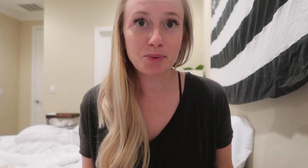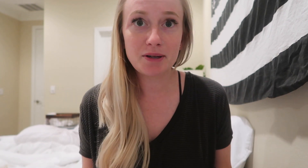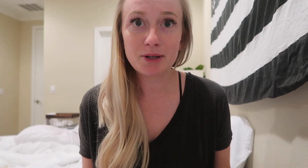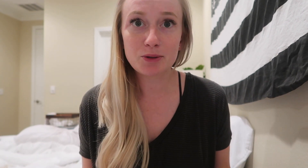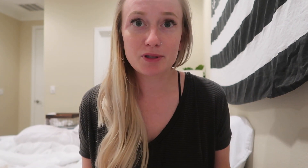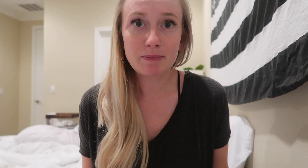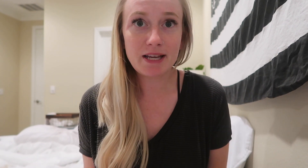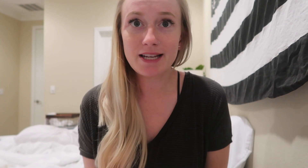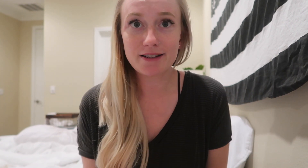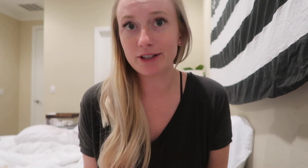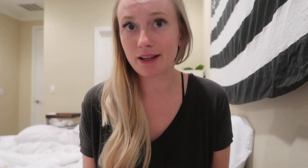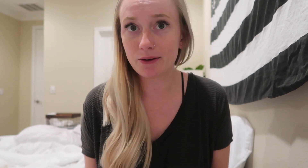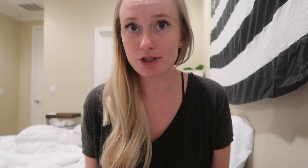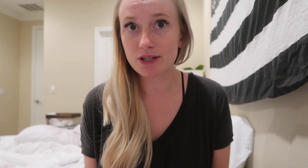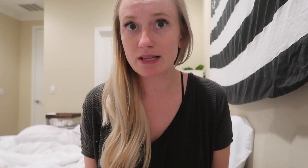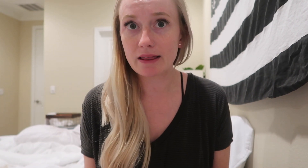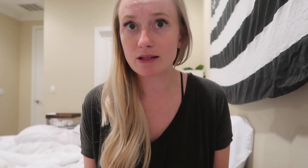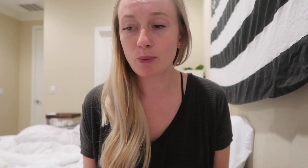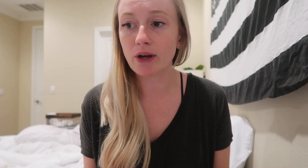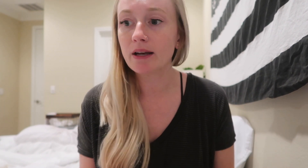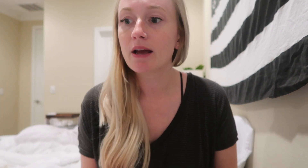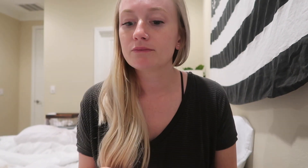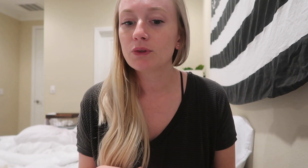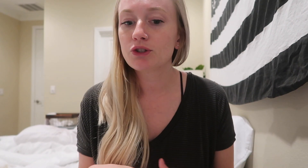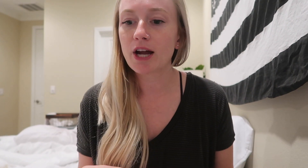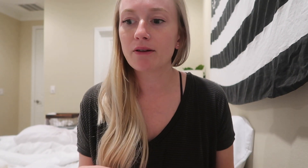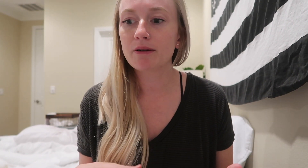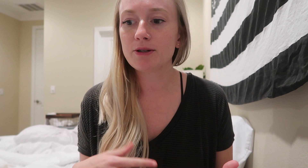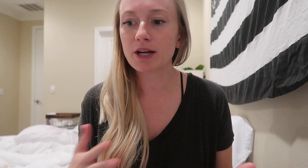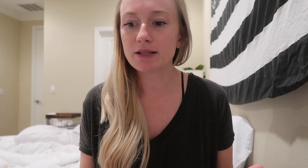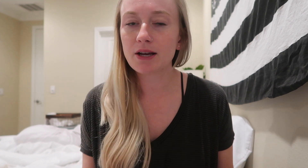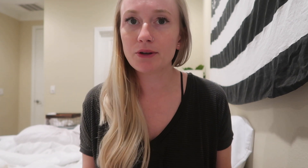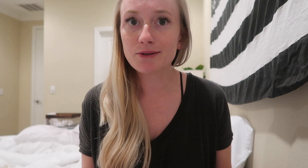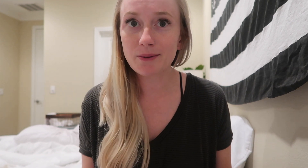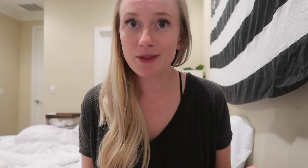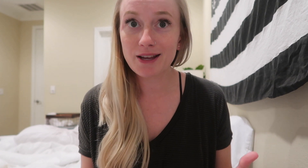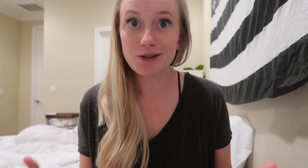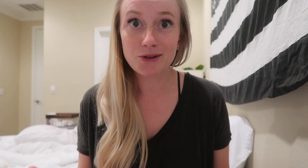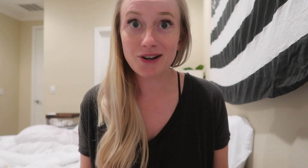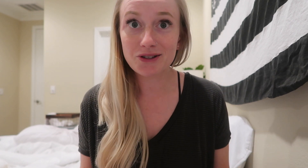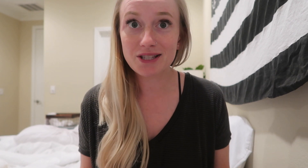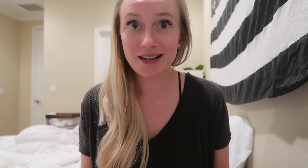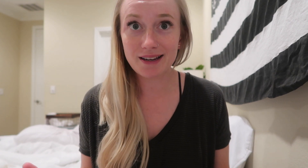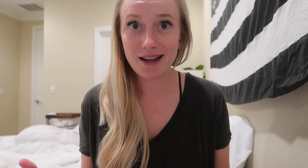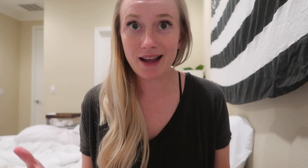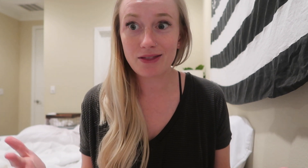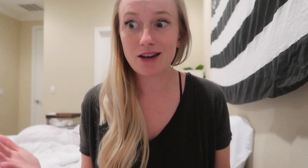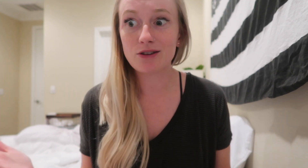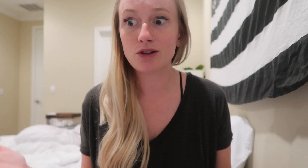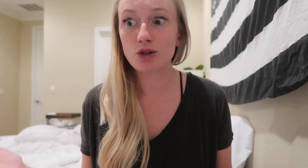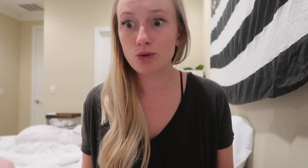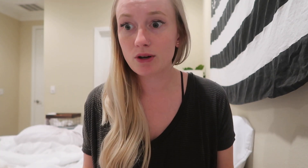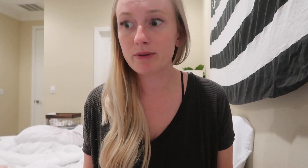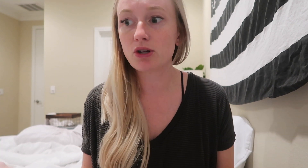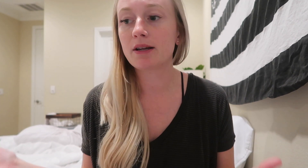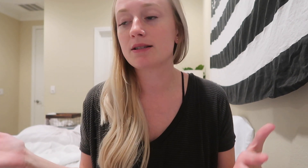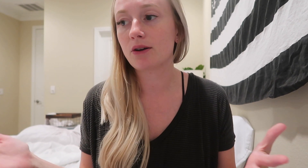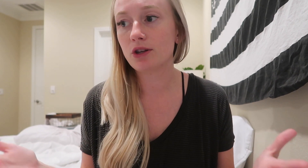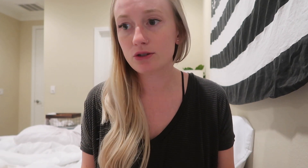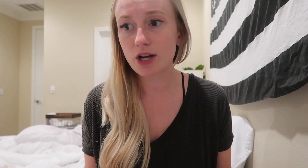pretty much speaking different languages at this point. Your child could be trying to tell you something and you don't understand it, and then you could be trying to tell your